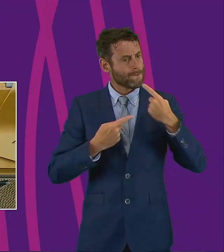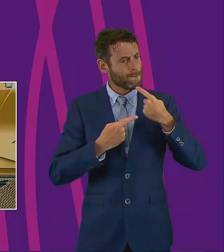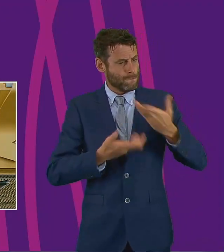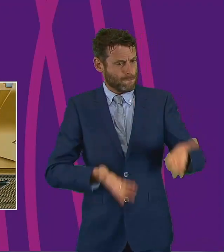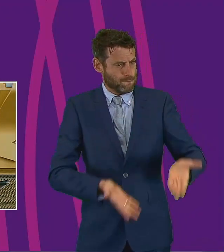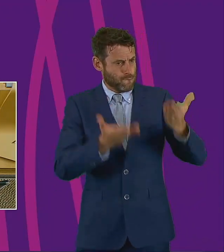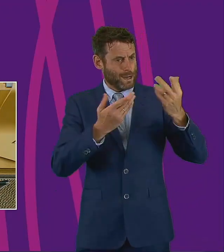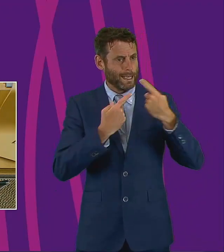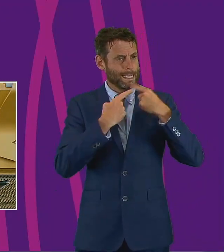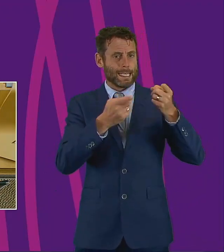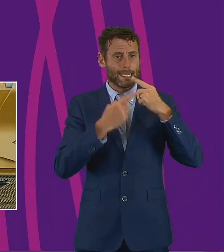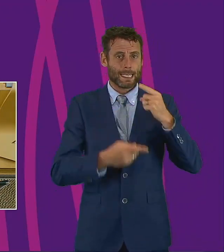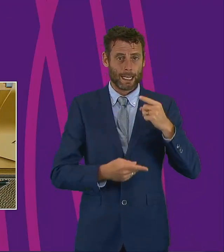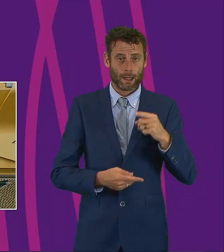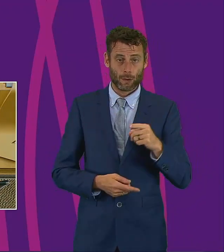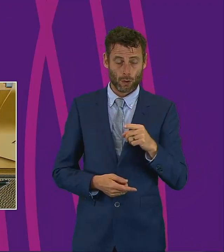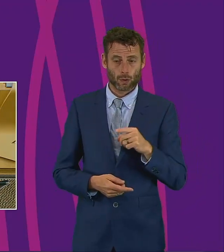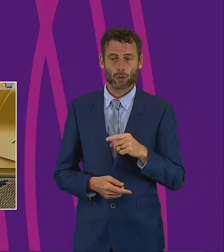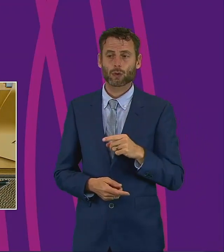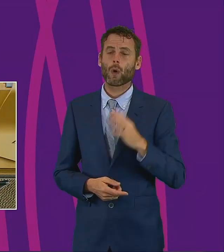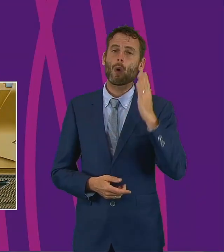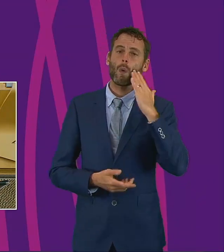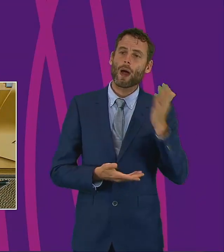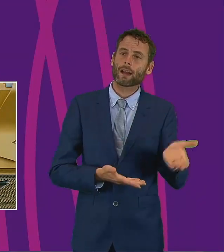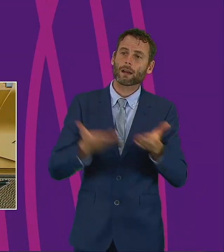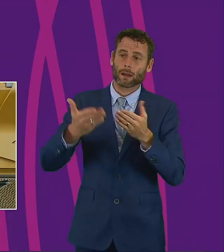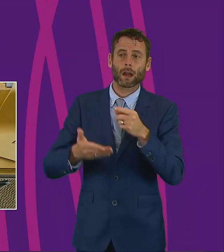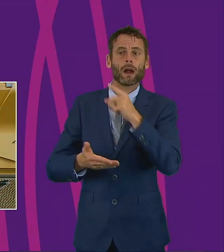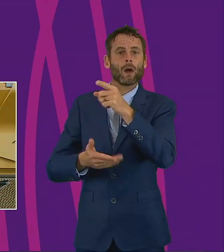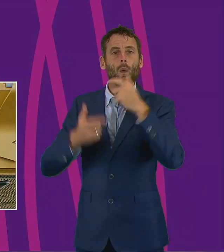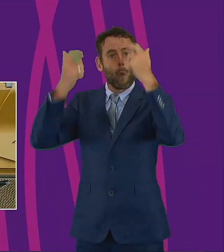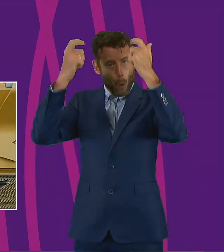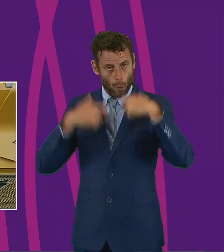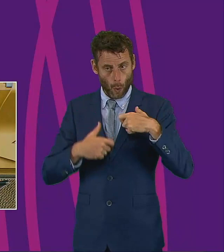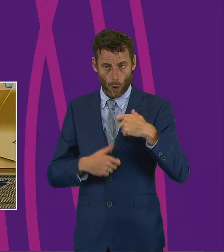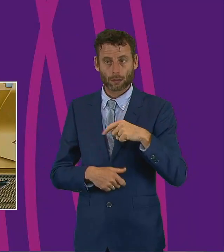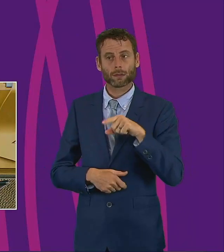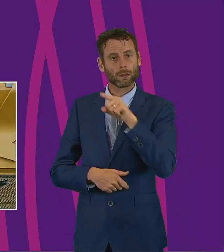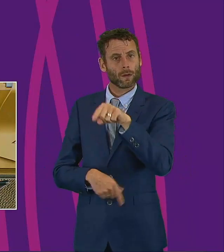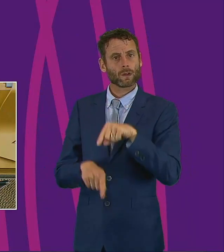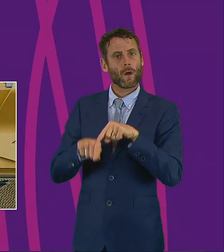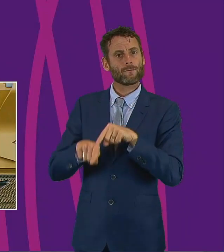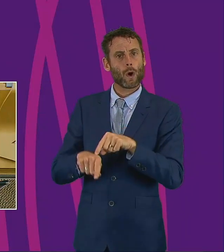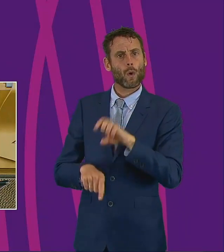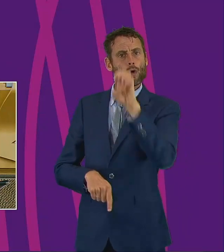provisions are required to be interpreted in accordance with the European Convention